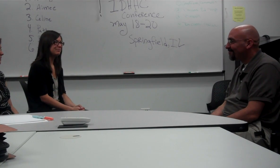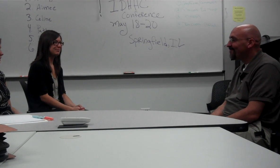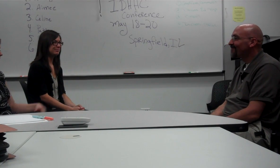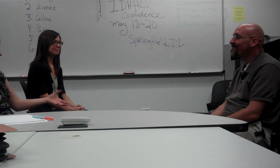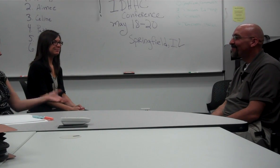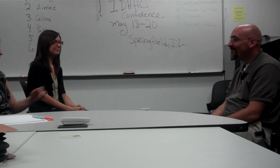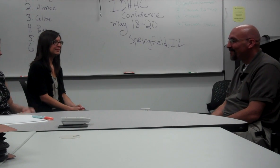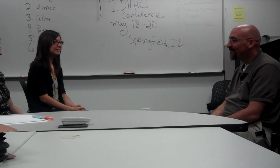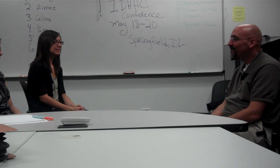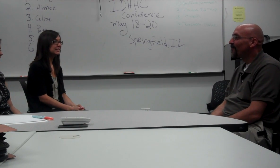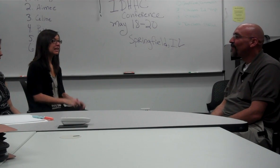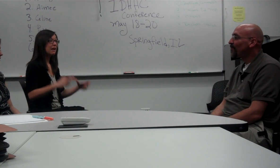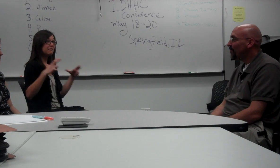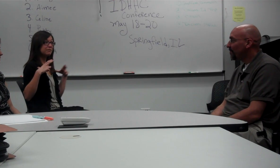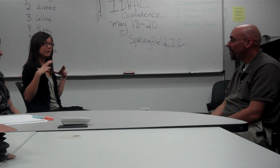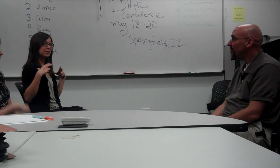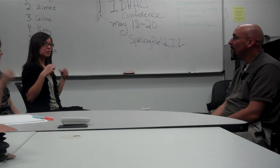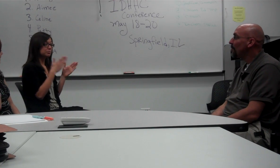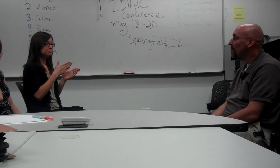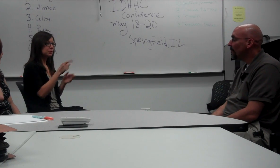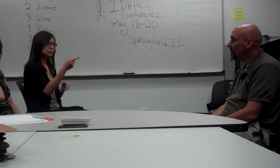Do you have any vacation plans coming up?